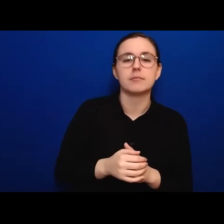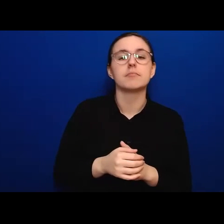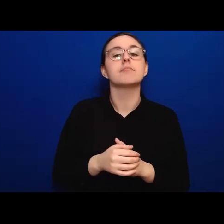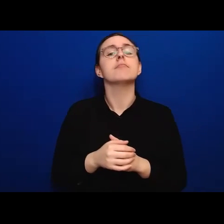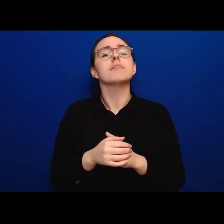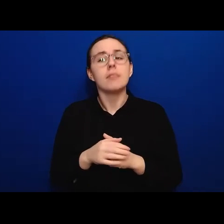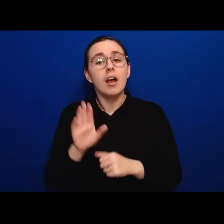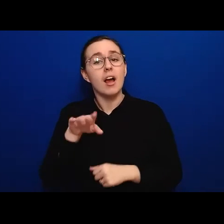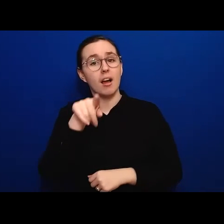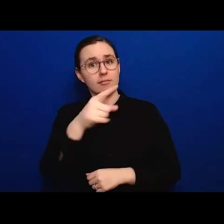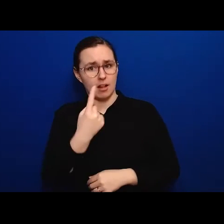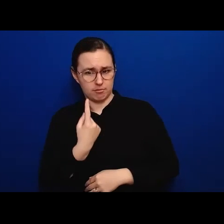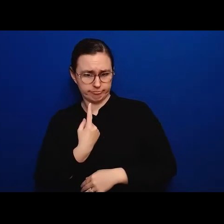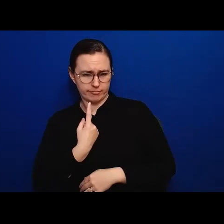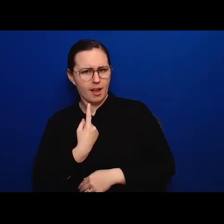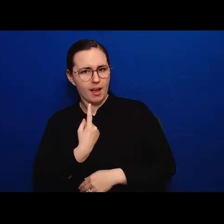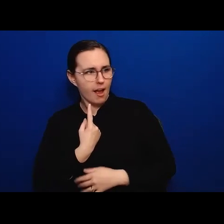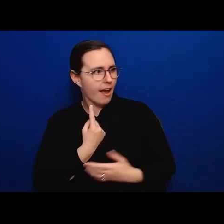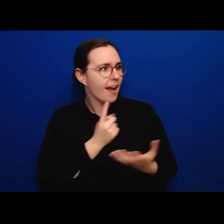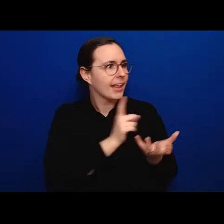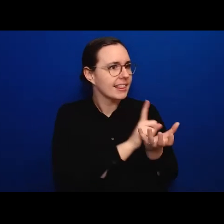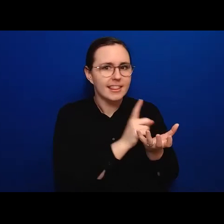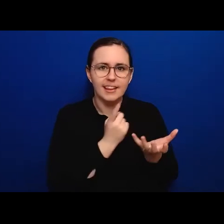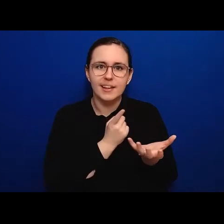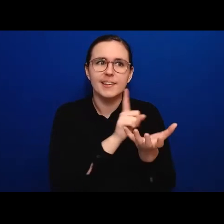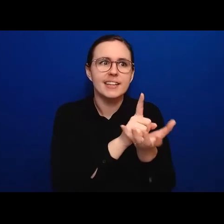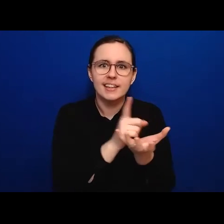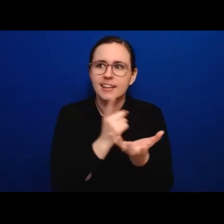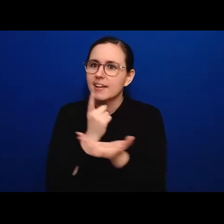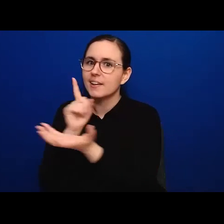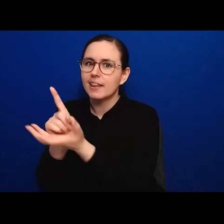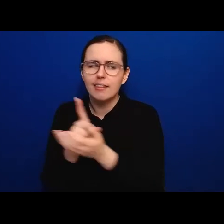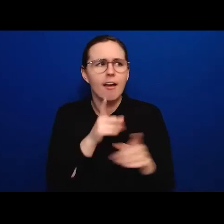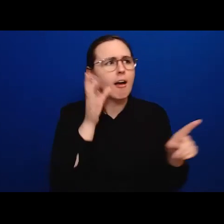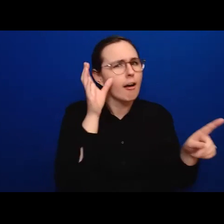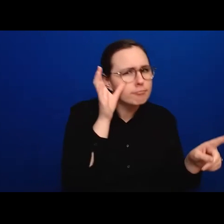because that way we'll be able to learn and gain experience that other